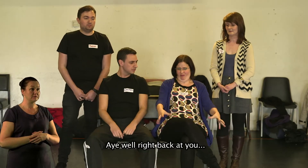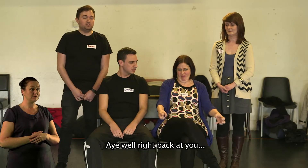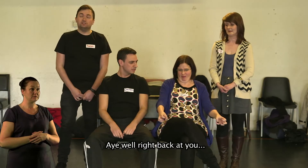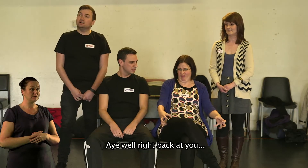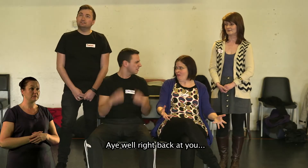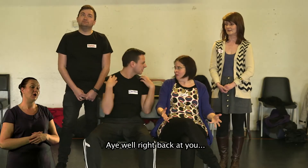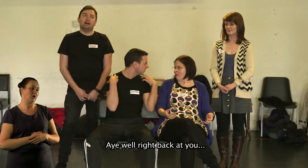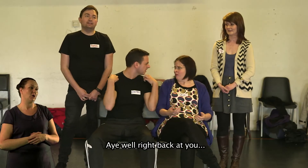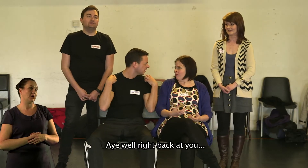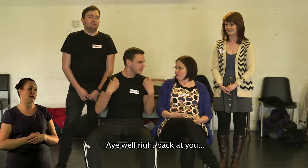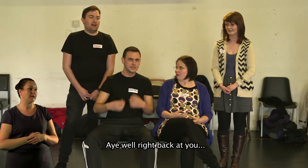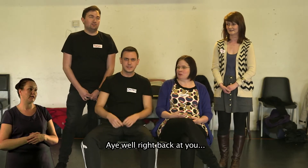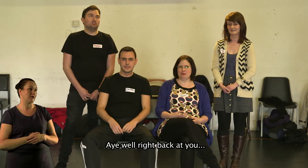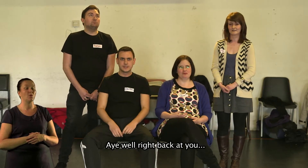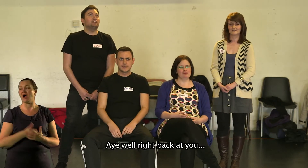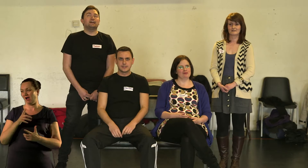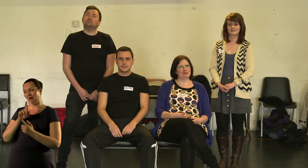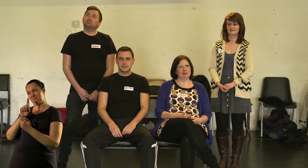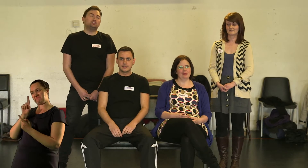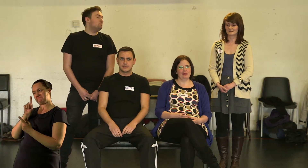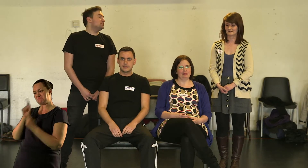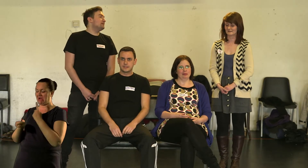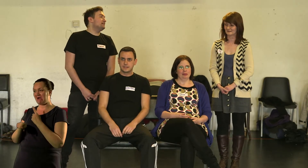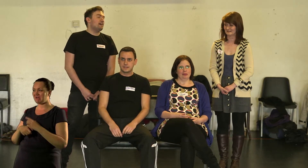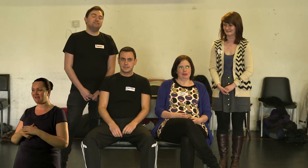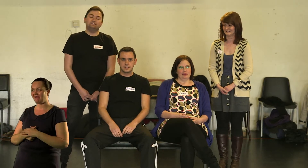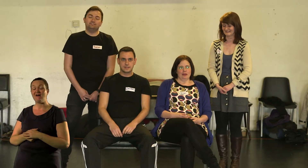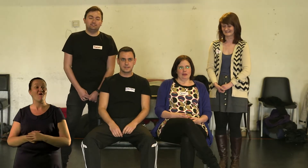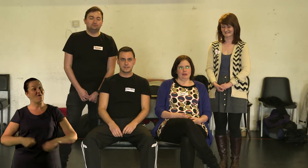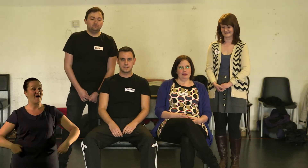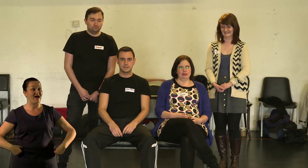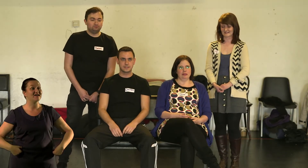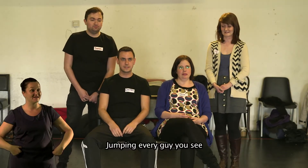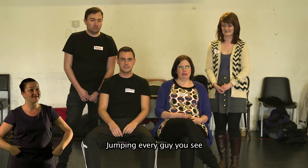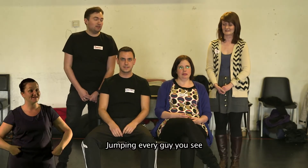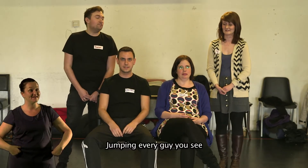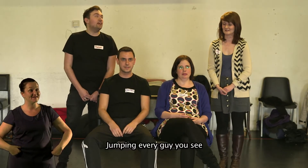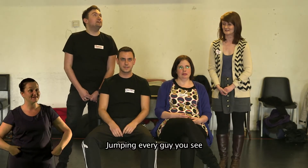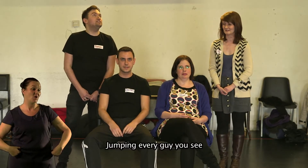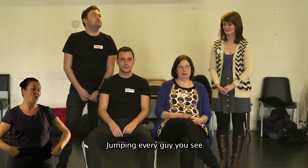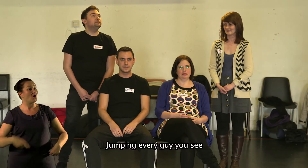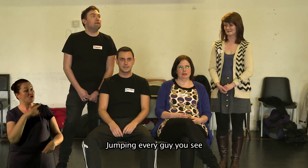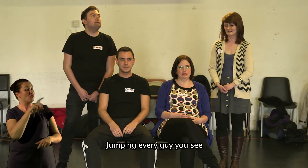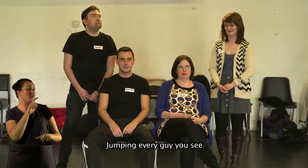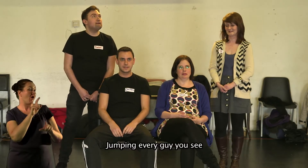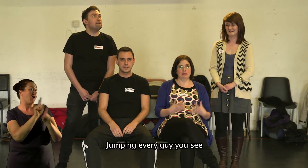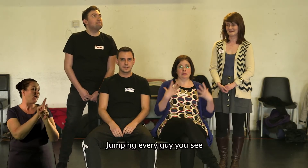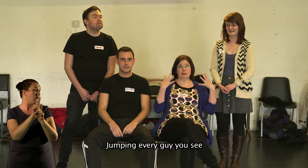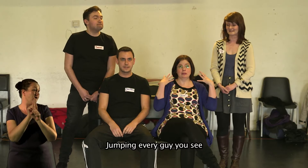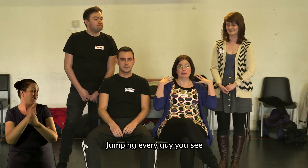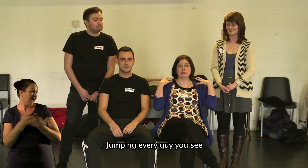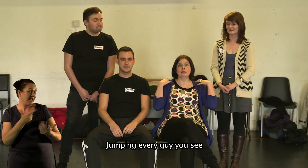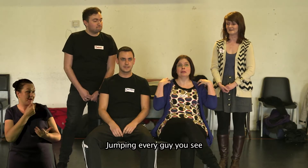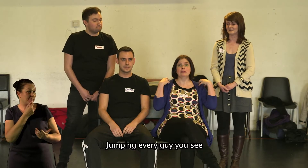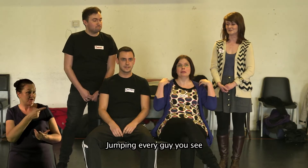That's where you're squeezing. I will right back at you. You're jumping at you, just like jumping away. Jumping every guy you see.